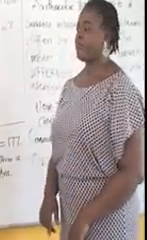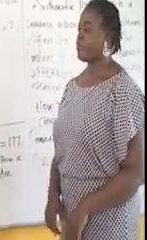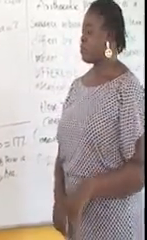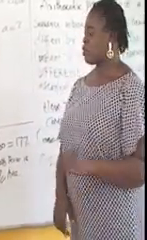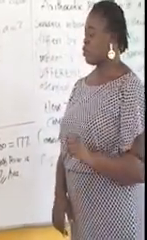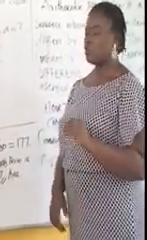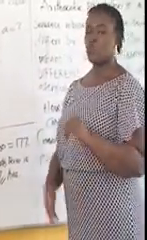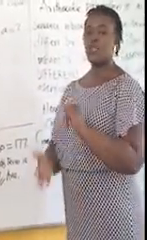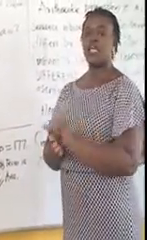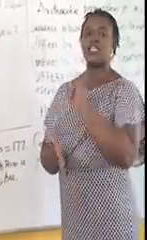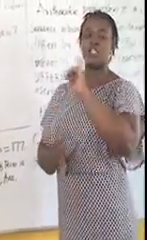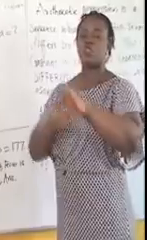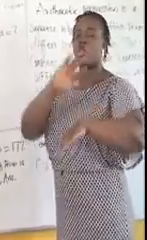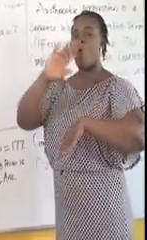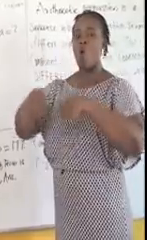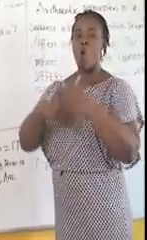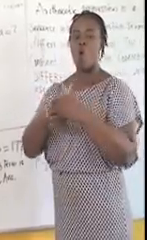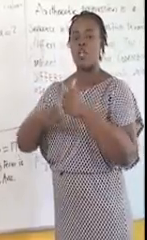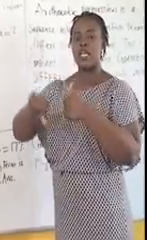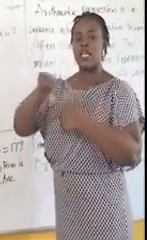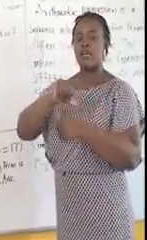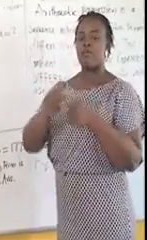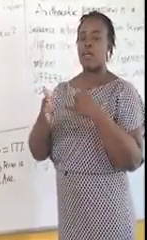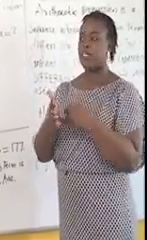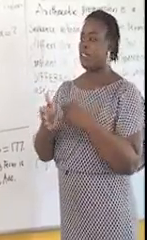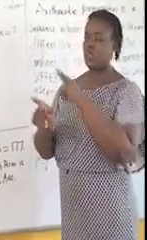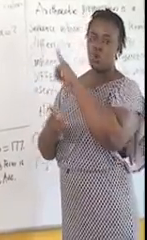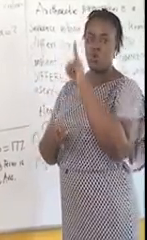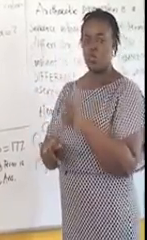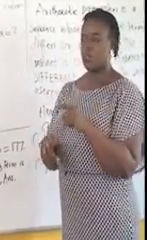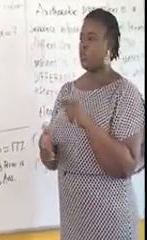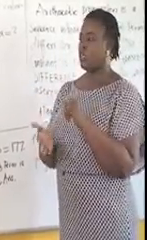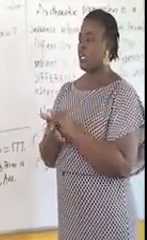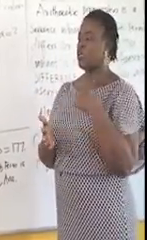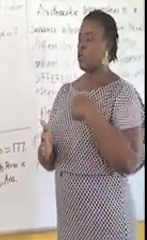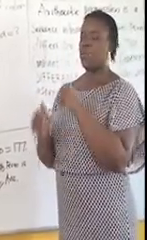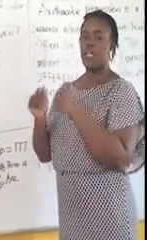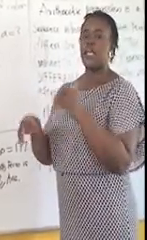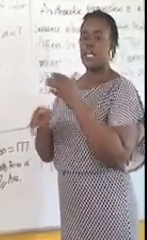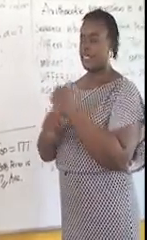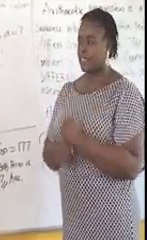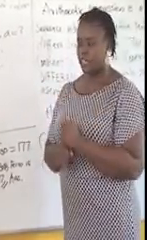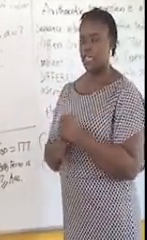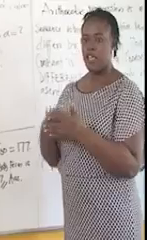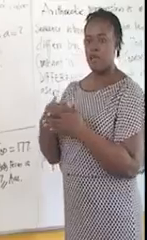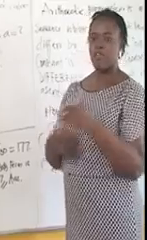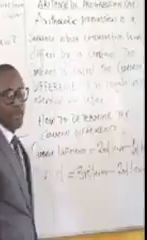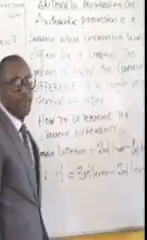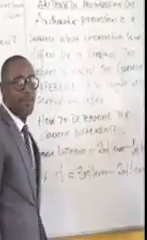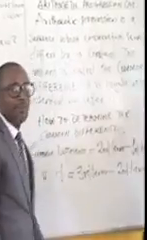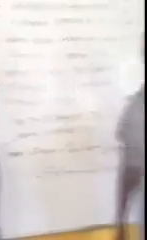So that's all about some few questions we can take. But meanwhile, before I conclude,